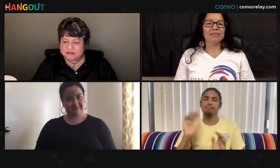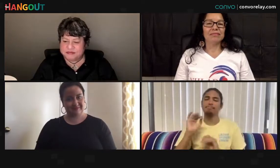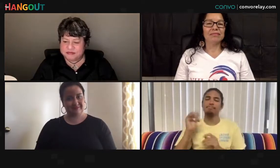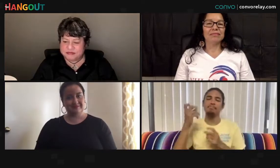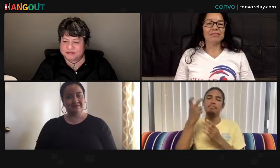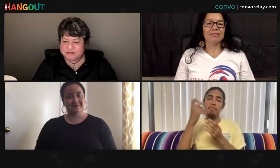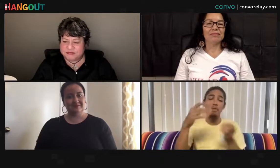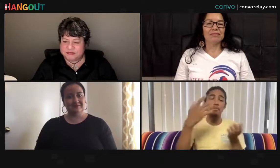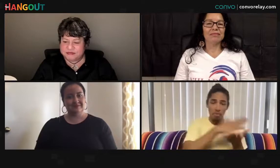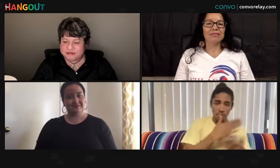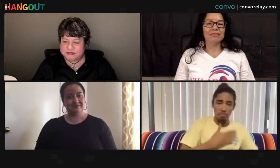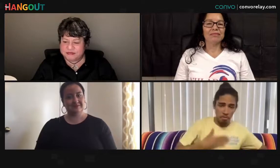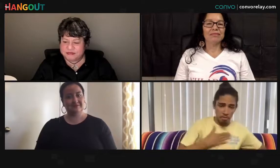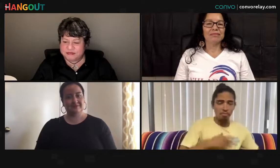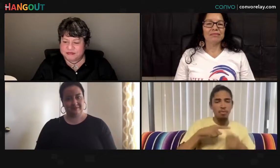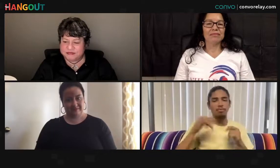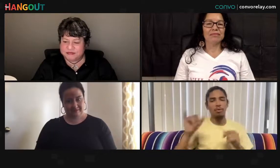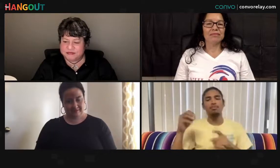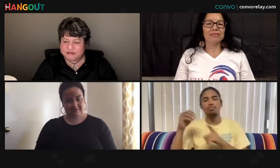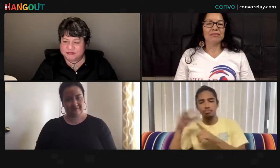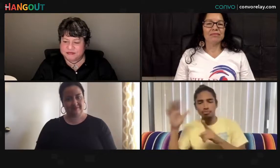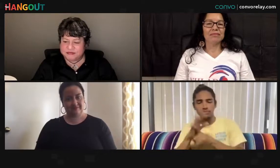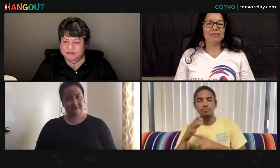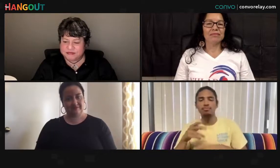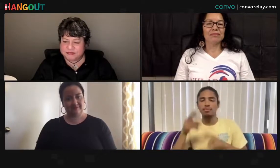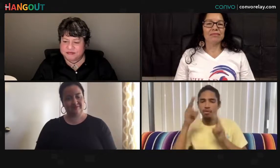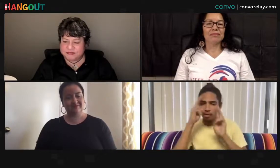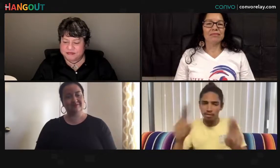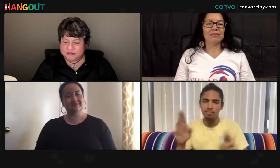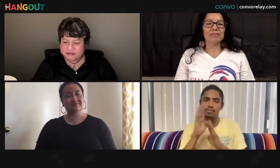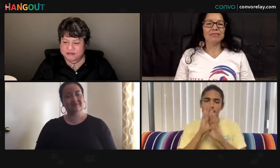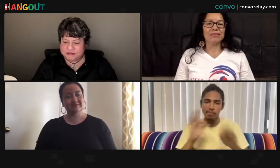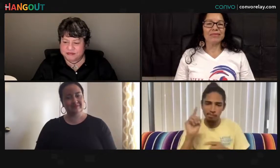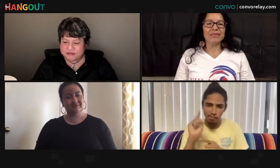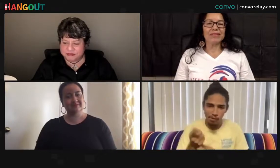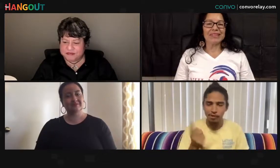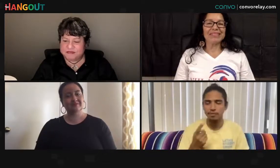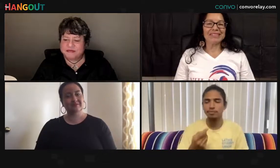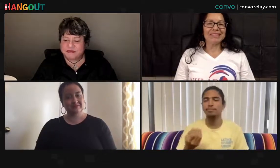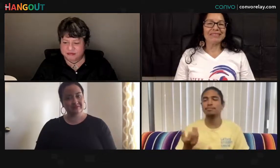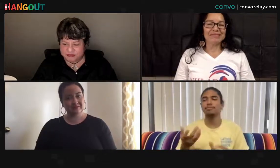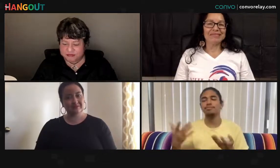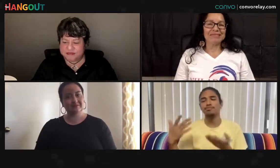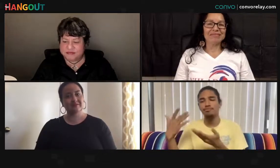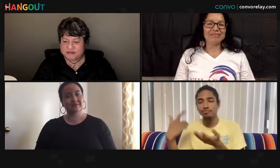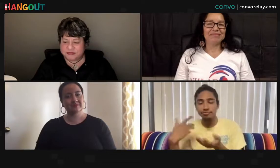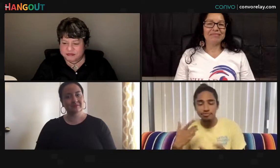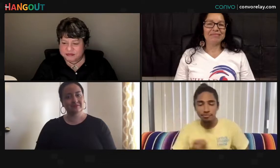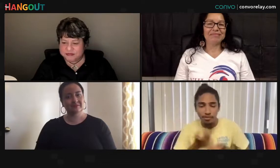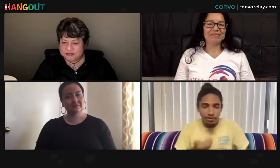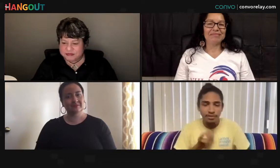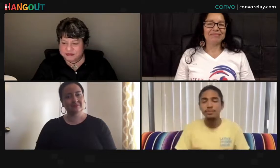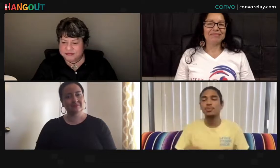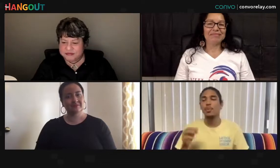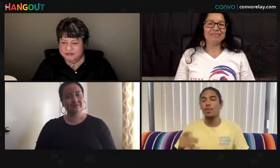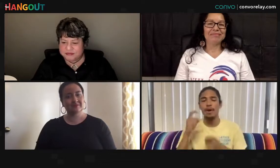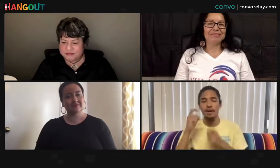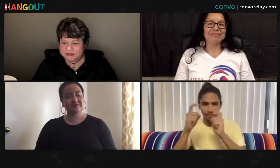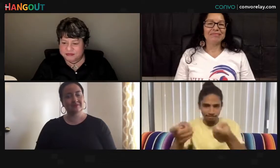with if you're going to get together and you're going to, party and everything else, that's not the goal of what that holiday